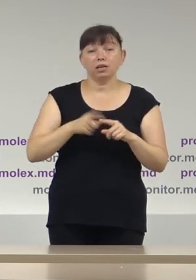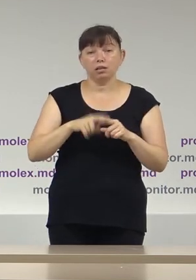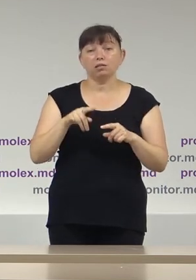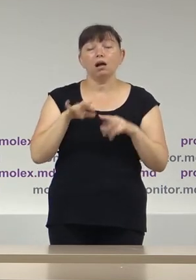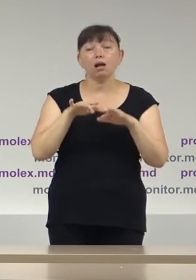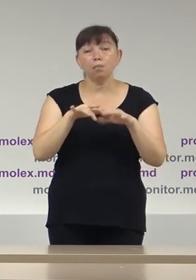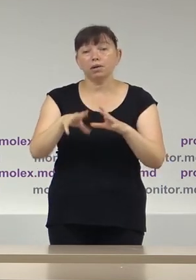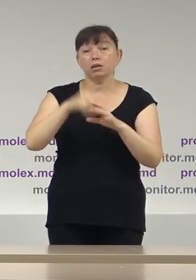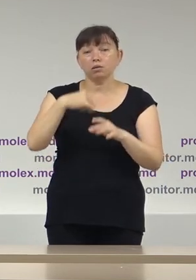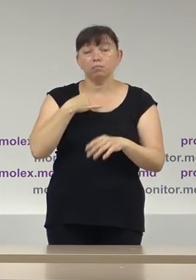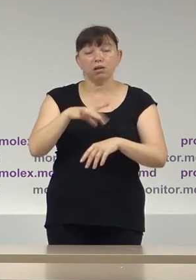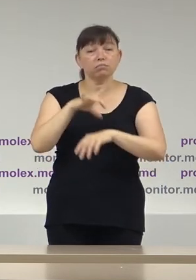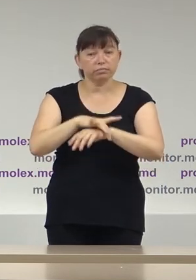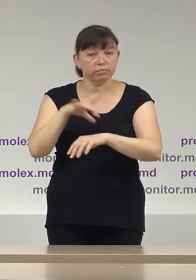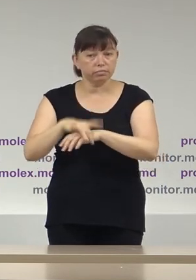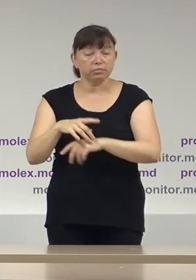campaigning.